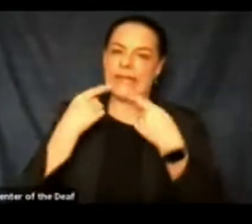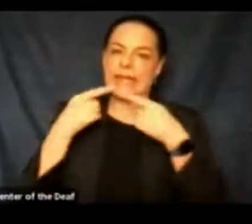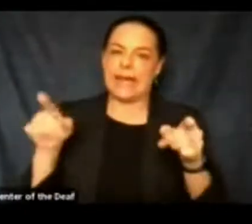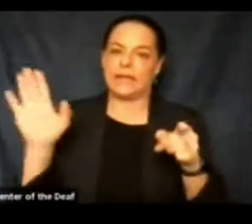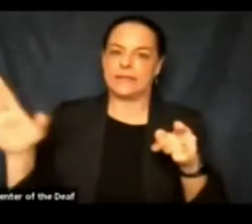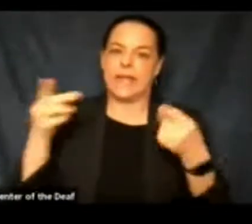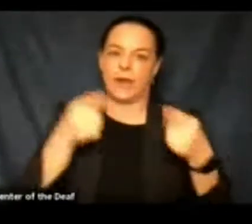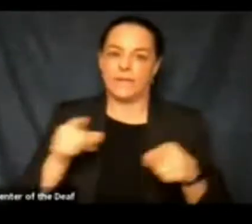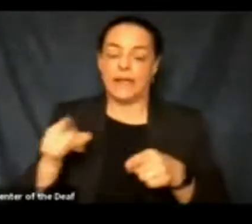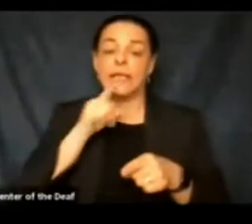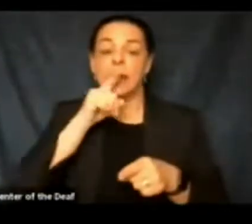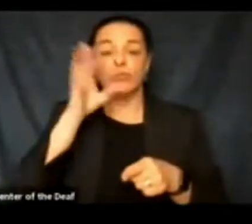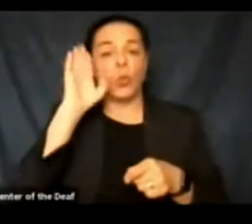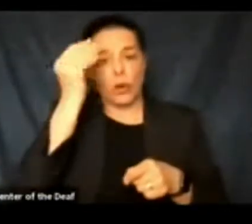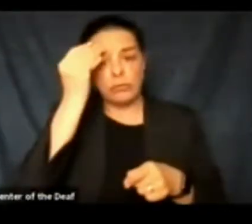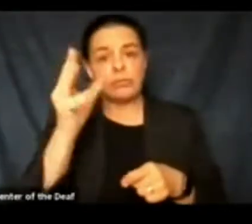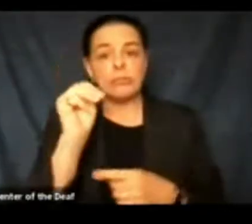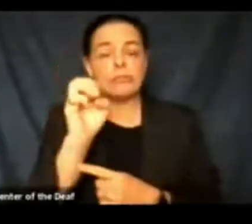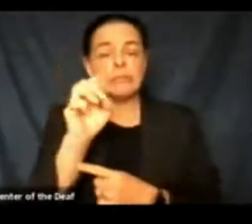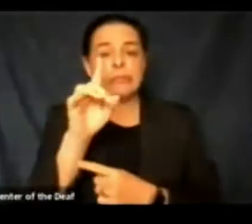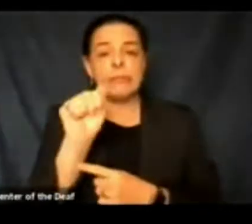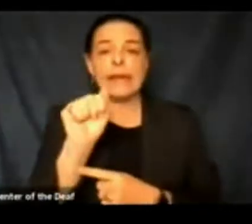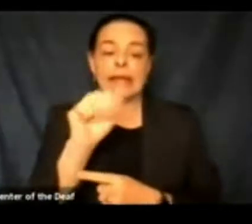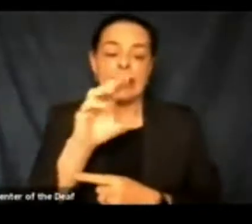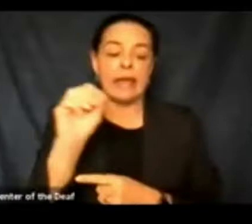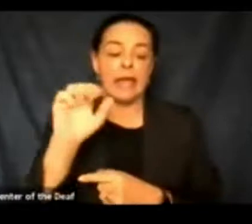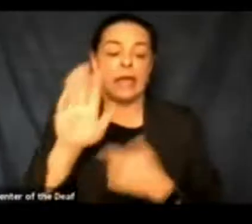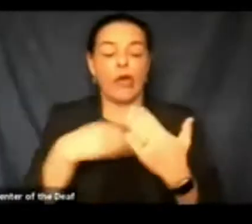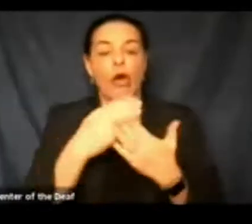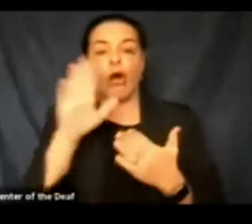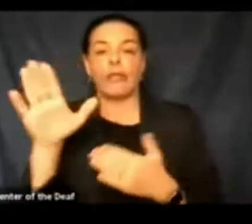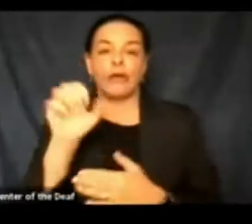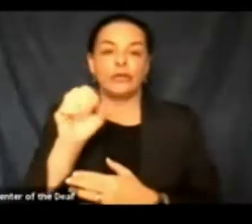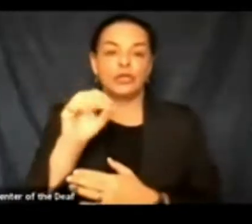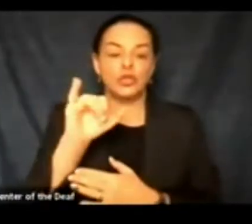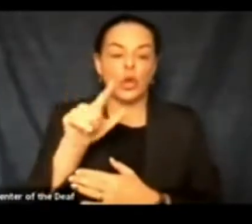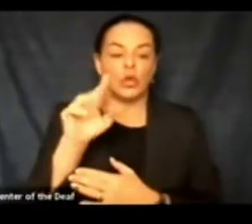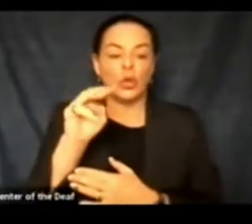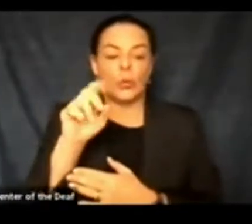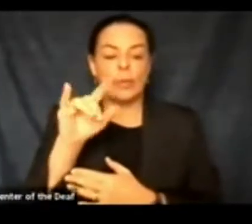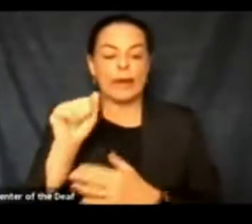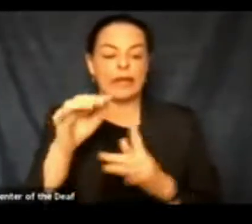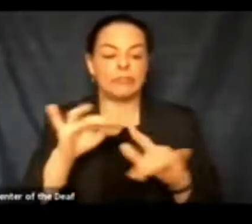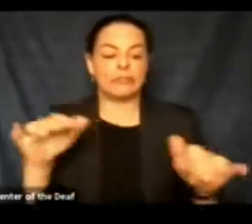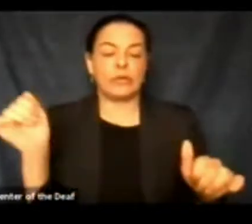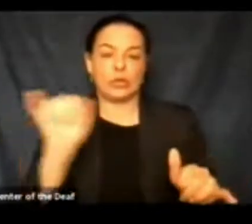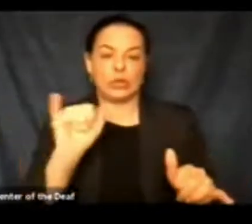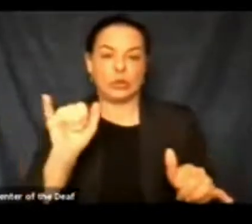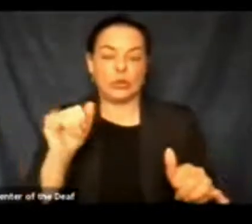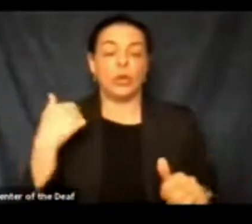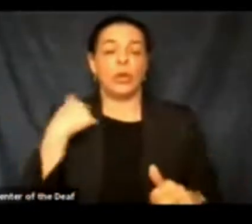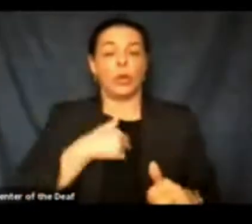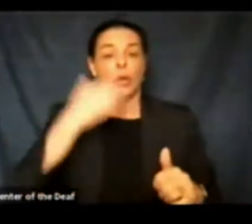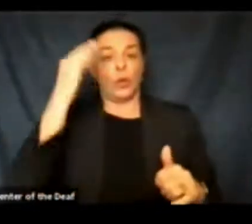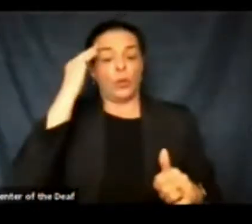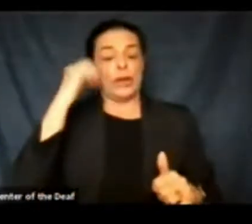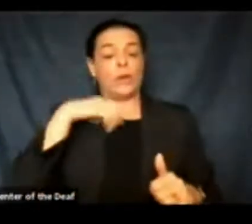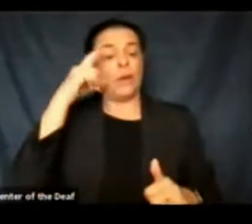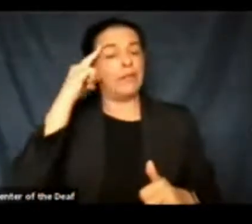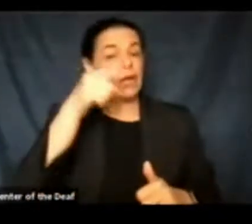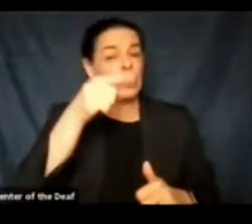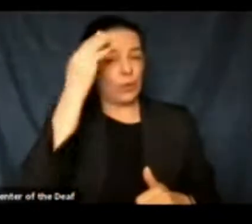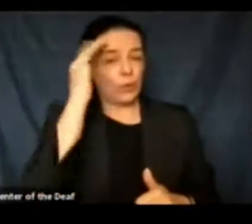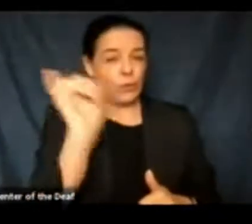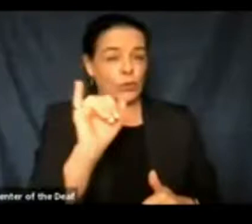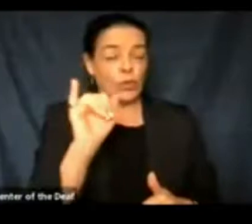do it through you guys and all their platforms as well, social media. We know, and I think you guys know this as well, as if